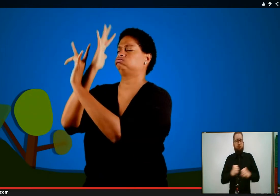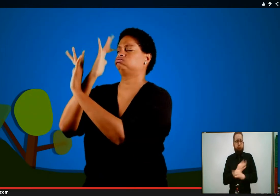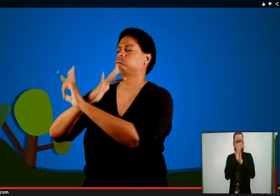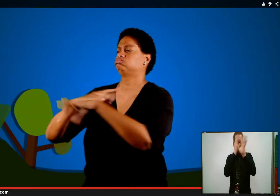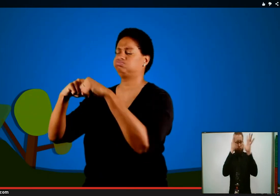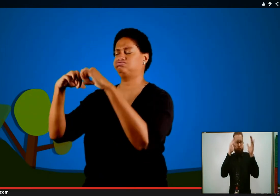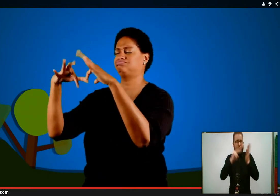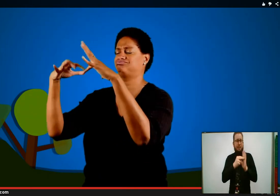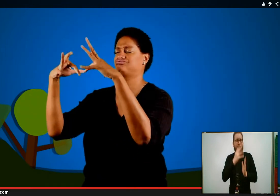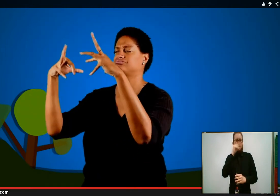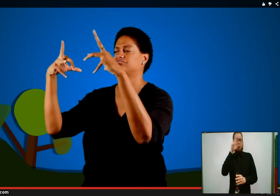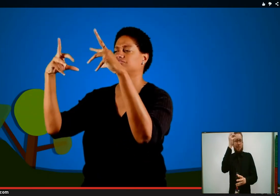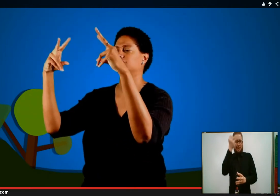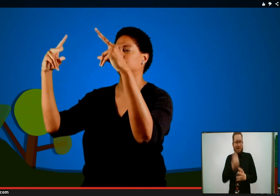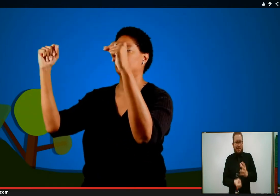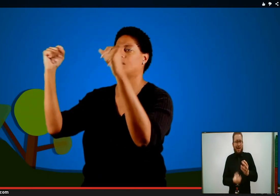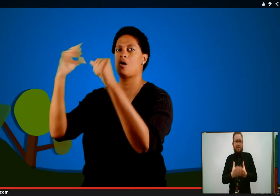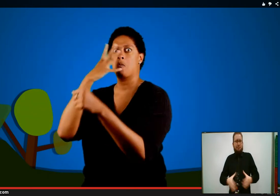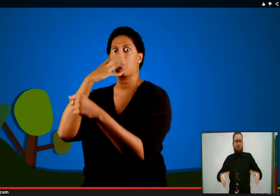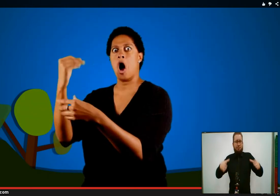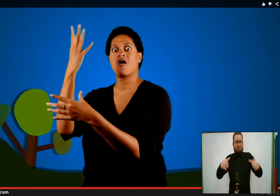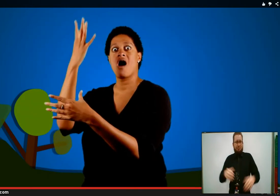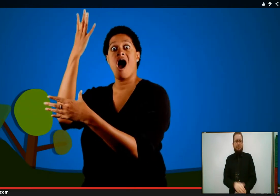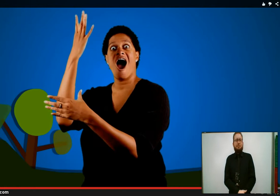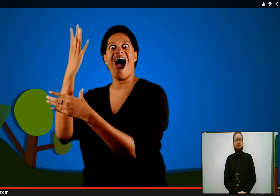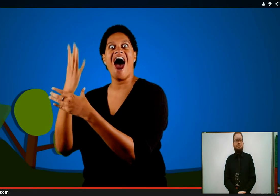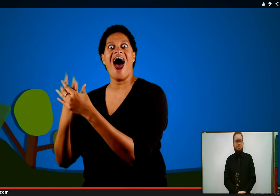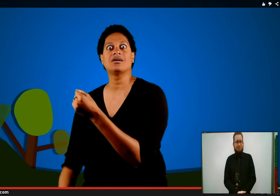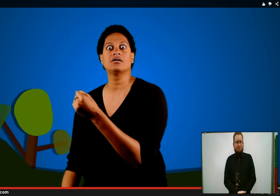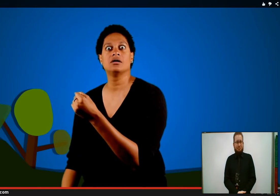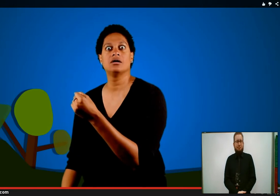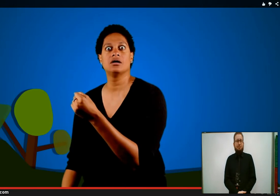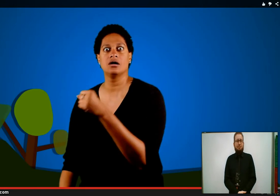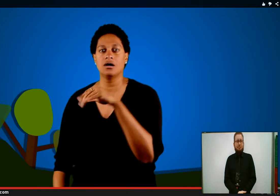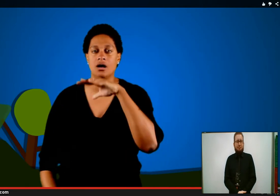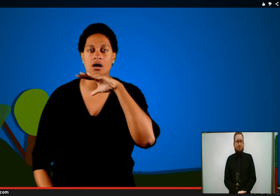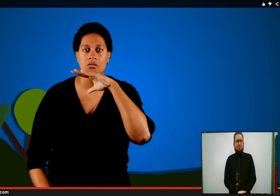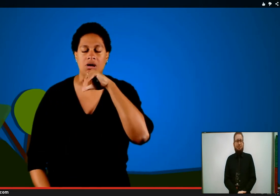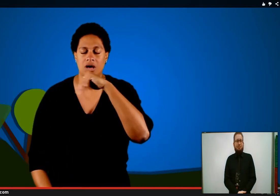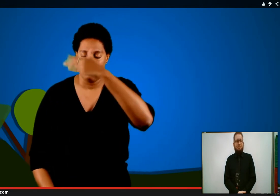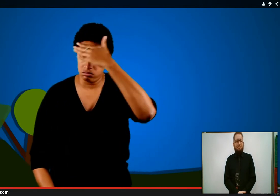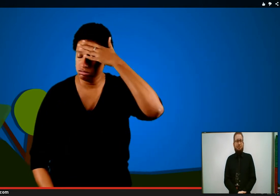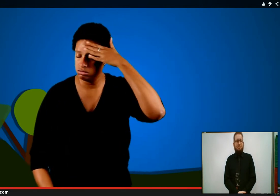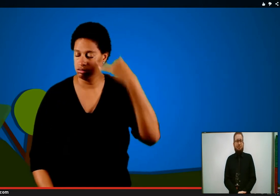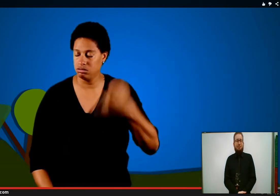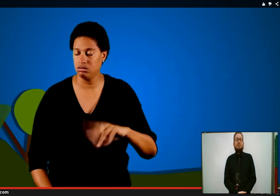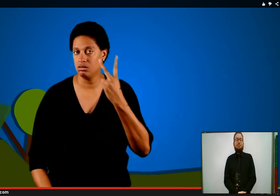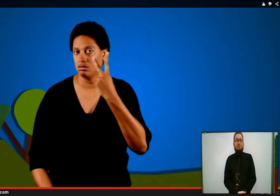And that's the water splashing up as the wolf falls into the pot.